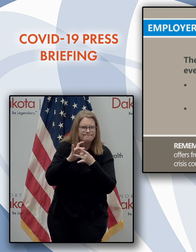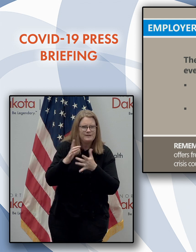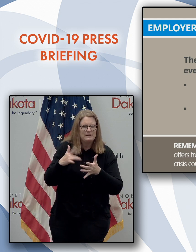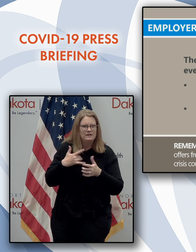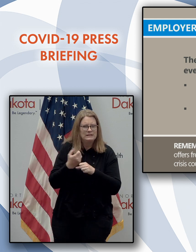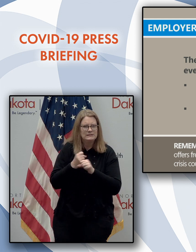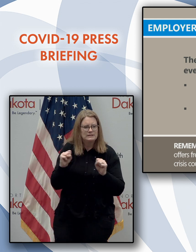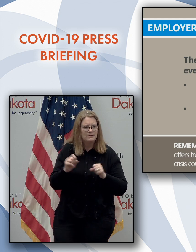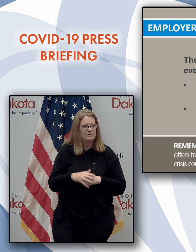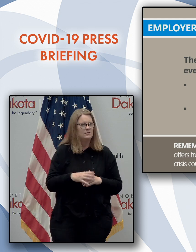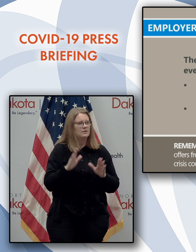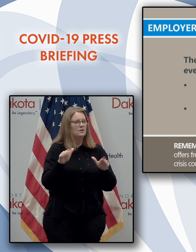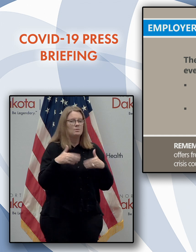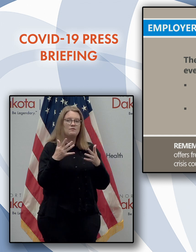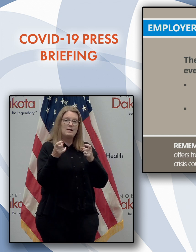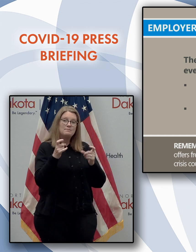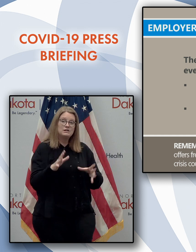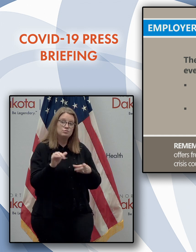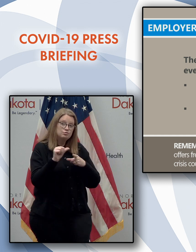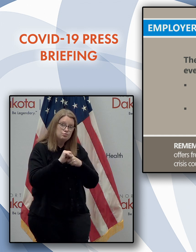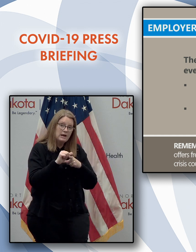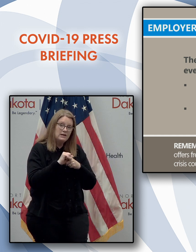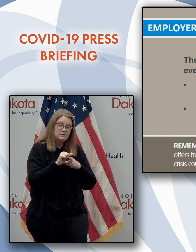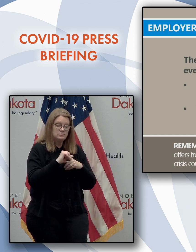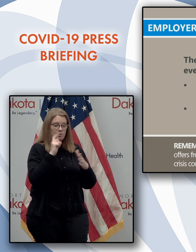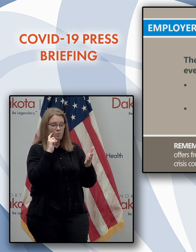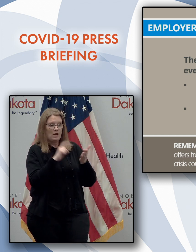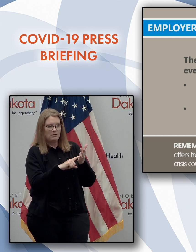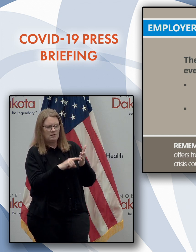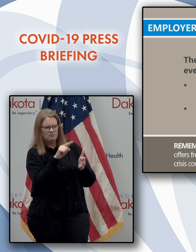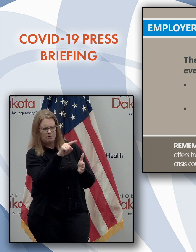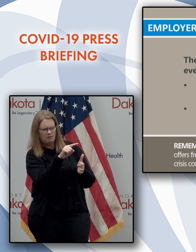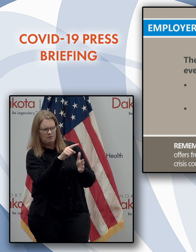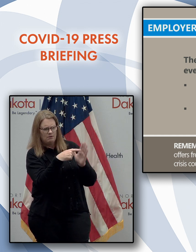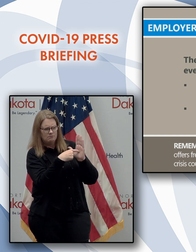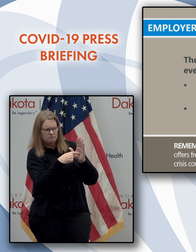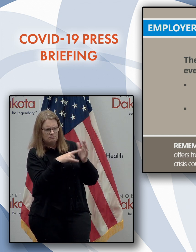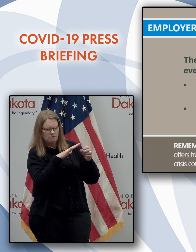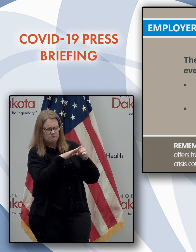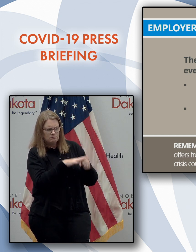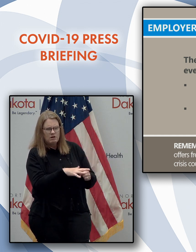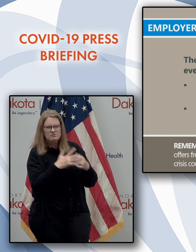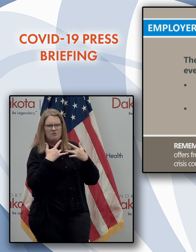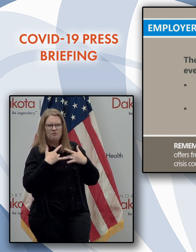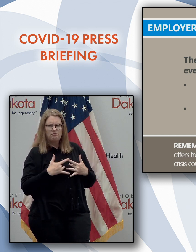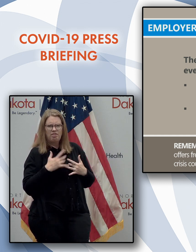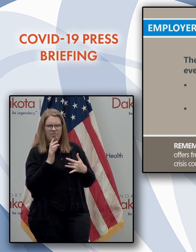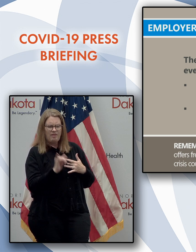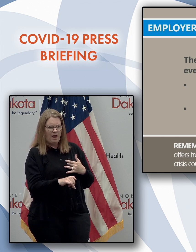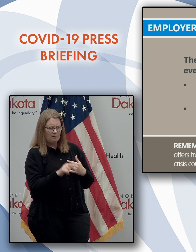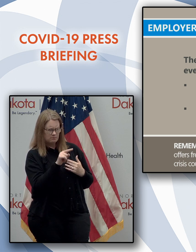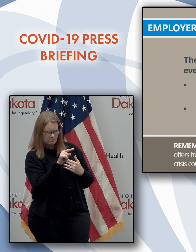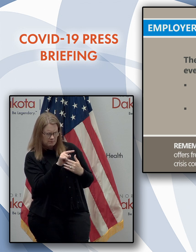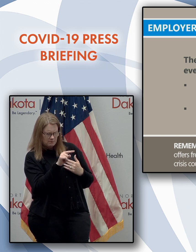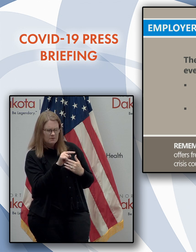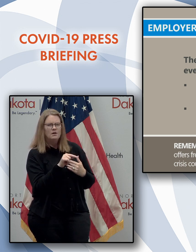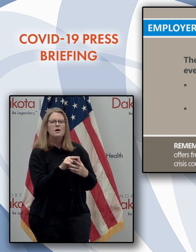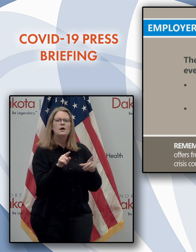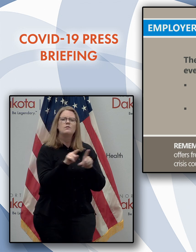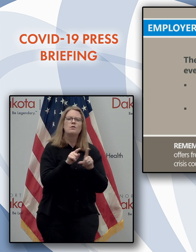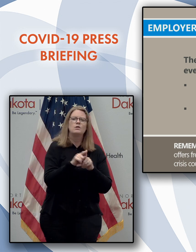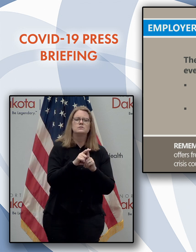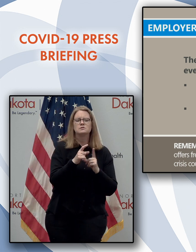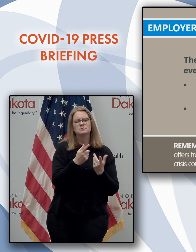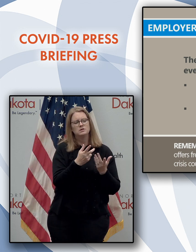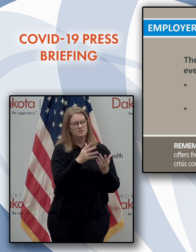safe. Provide managers with training to help them recognize the signs and symptoms of stress and depression in team members and encourage them to seek